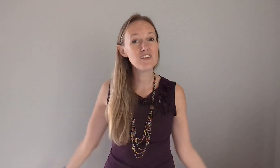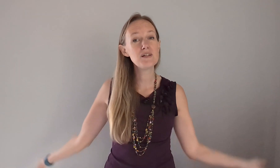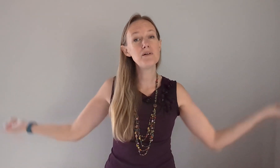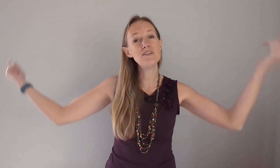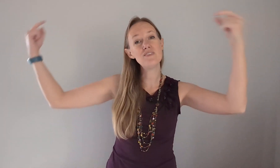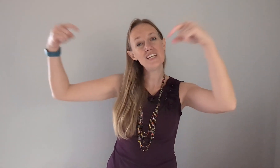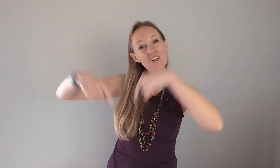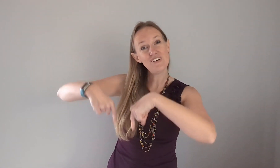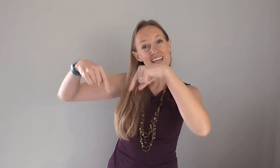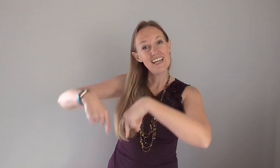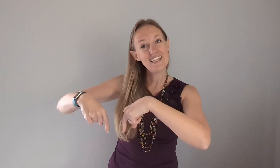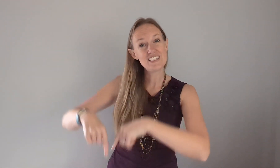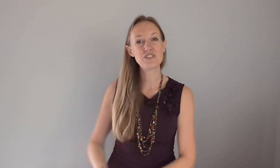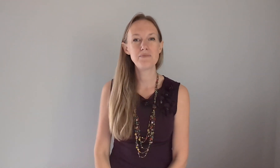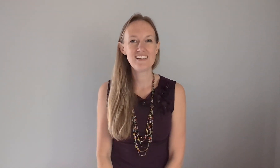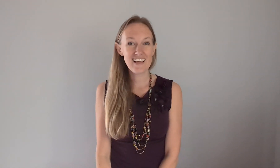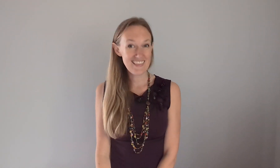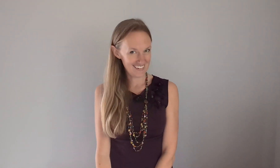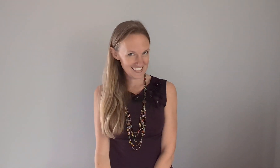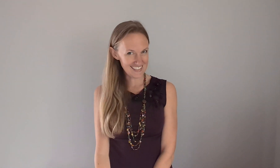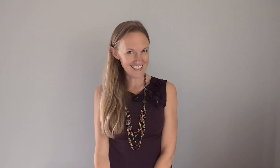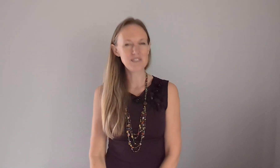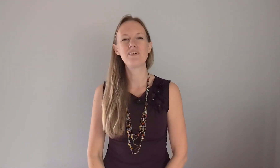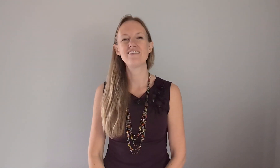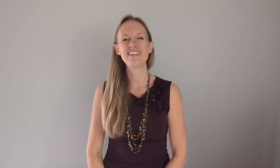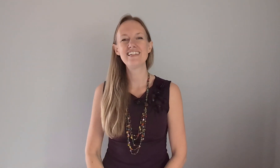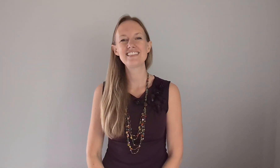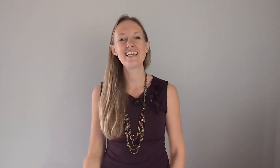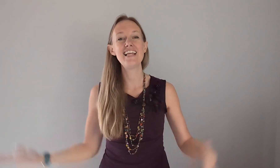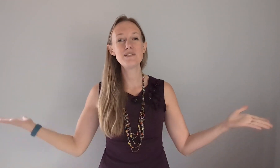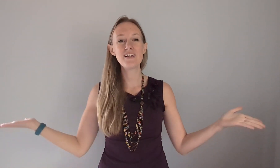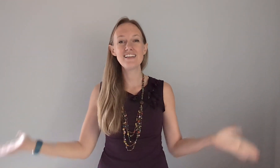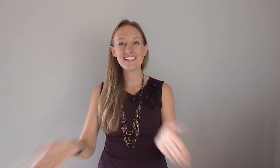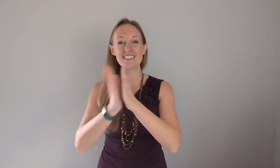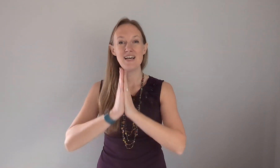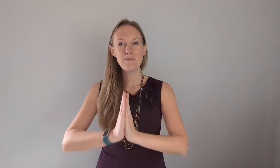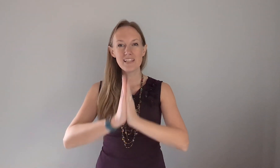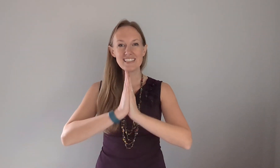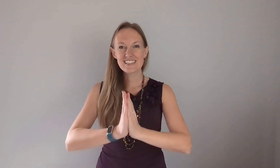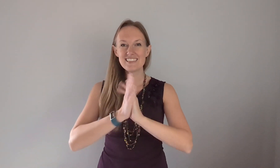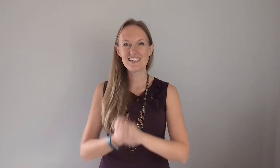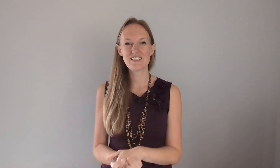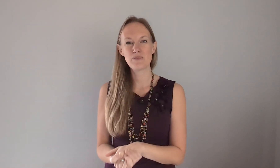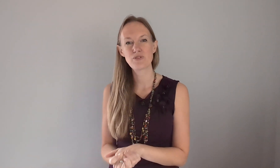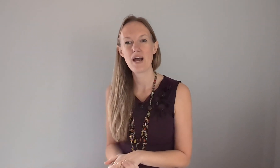look below the video in the description, there is a link to print off the lyrics. And last but not least, please consider